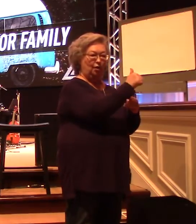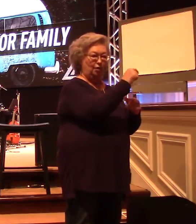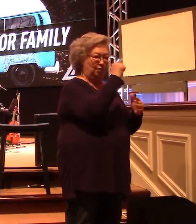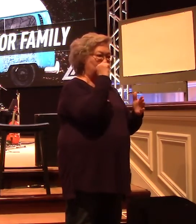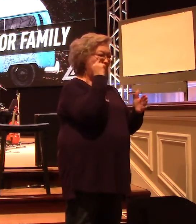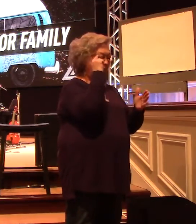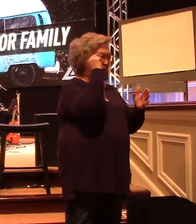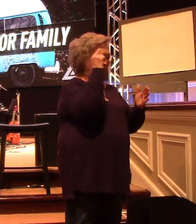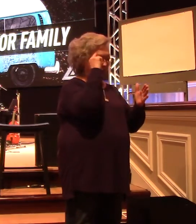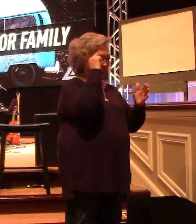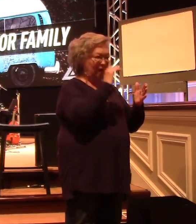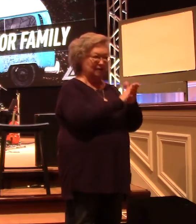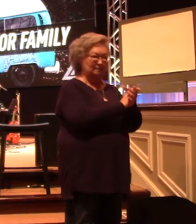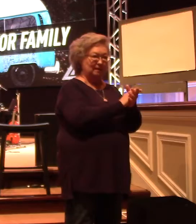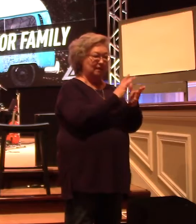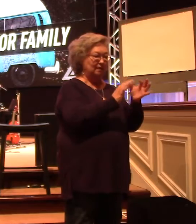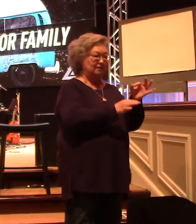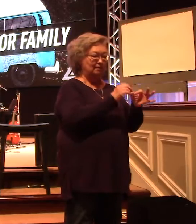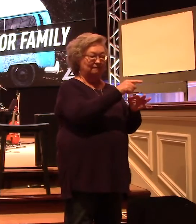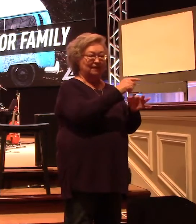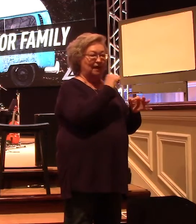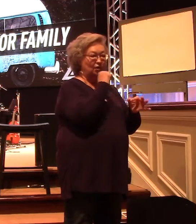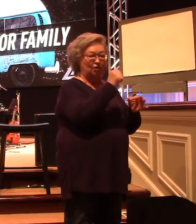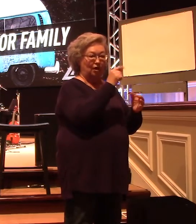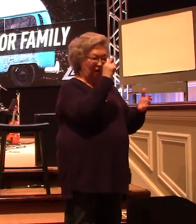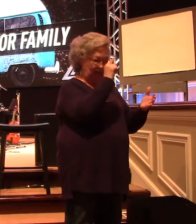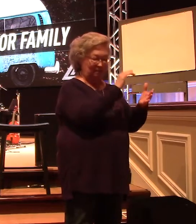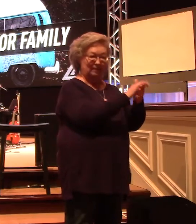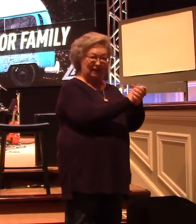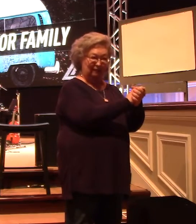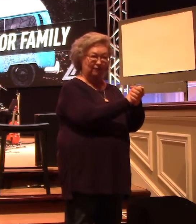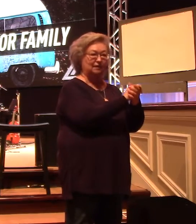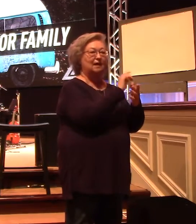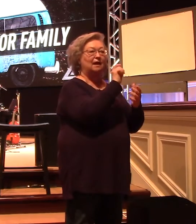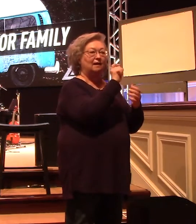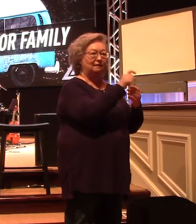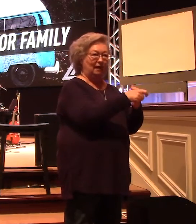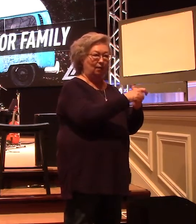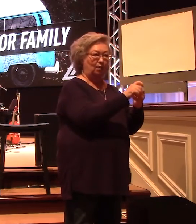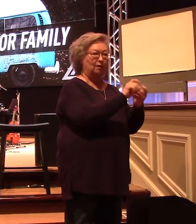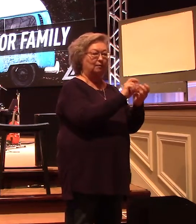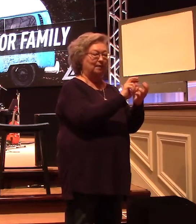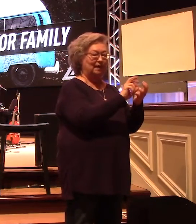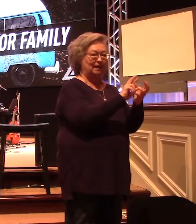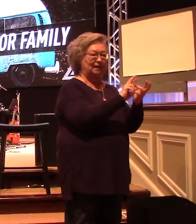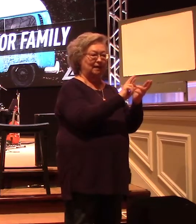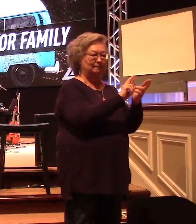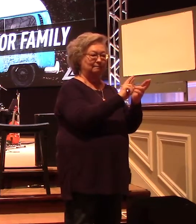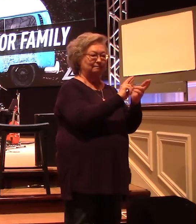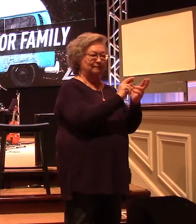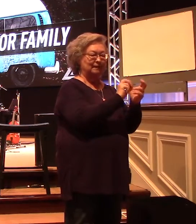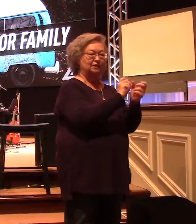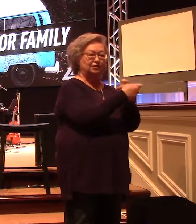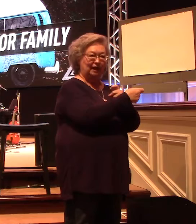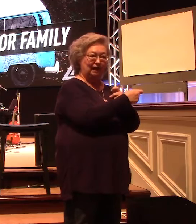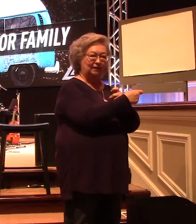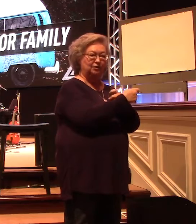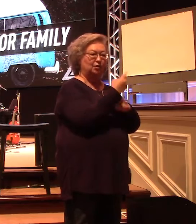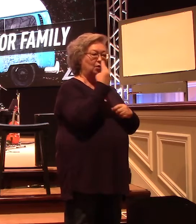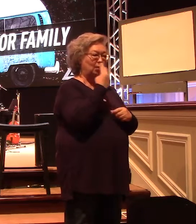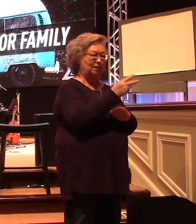word, they may be won without a word by the conduct of their wives, when they see your respectful and pure